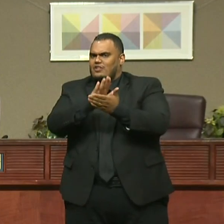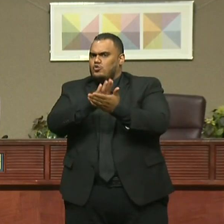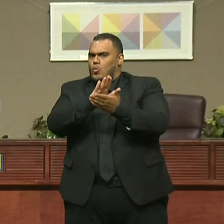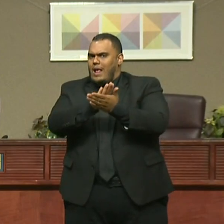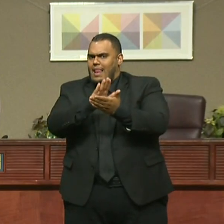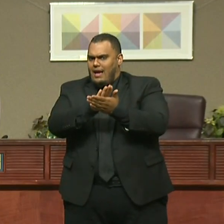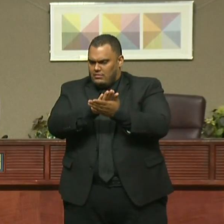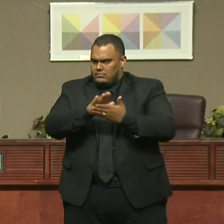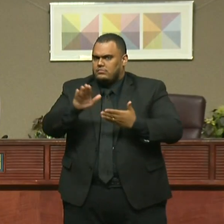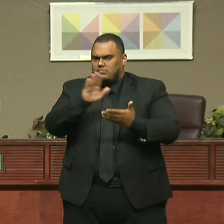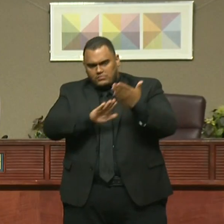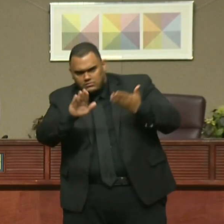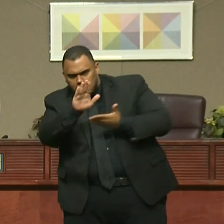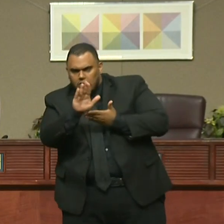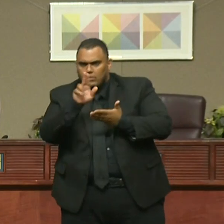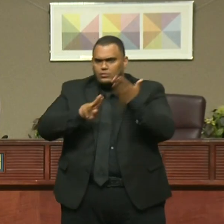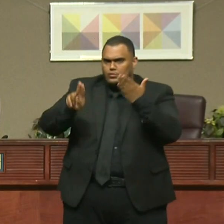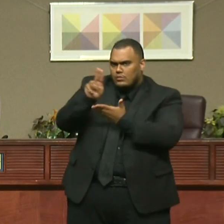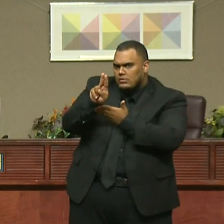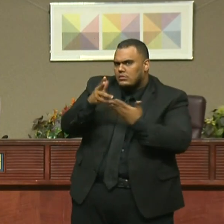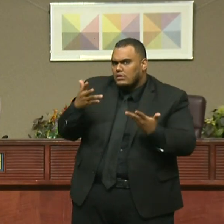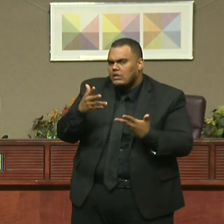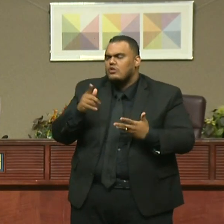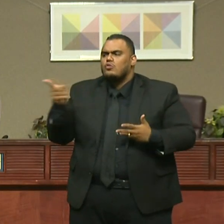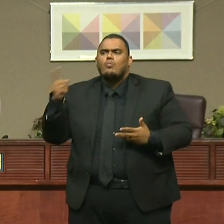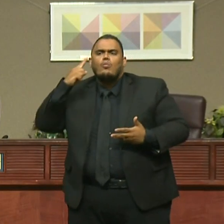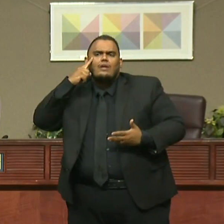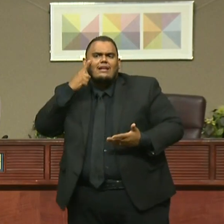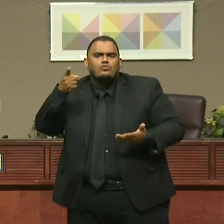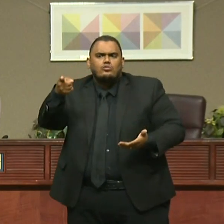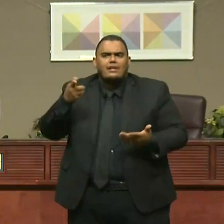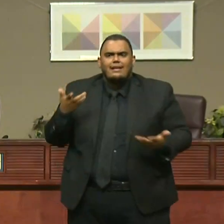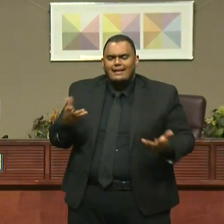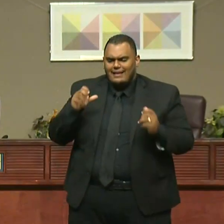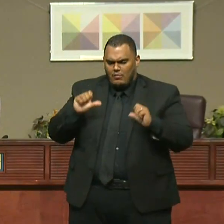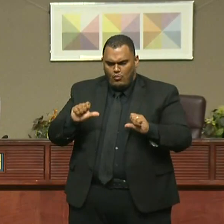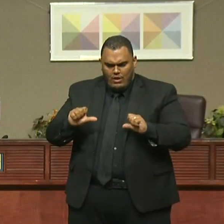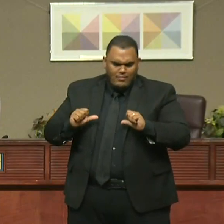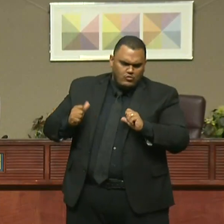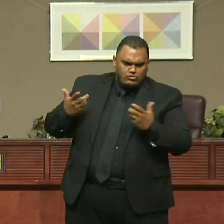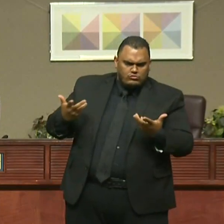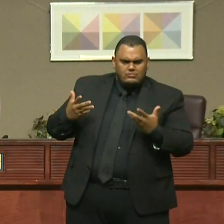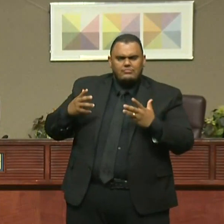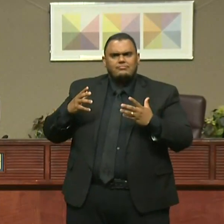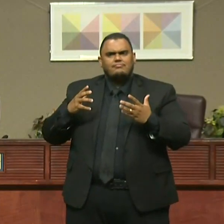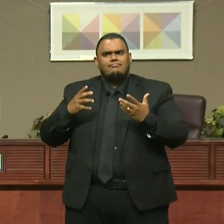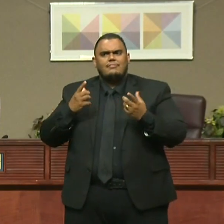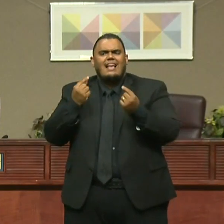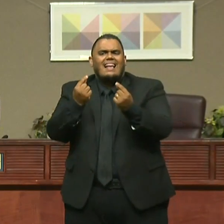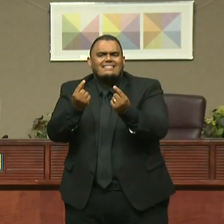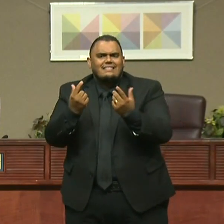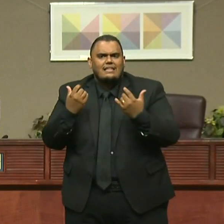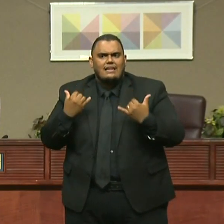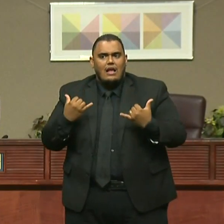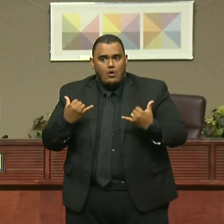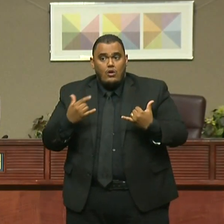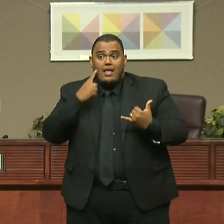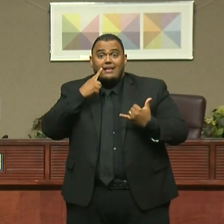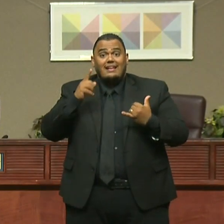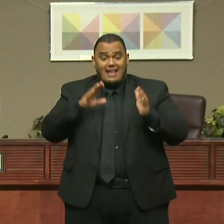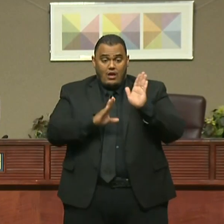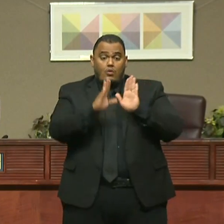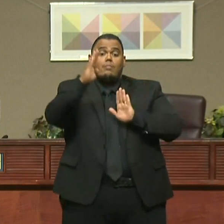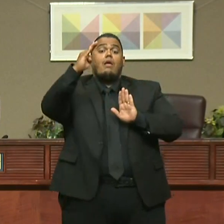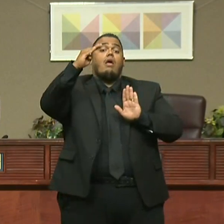cree usted que se debe trabajar o actuar en conjunto a las comunidades y autoridades para que esta curva comience a bajar nuevamente y